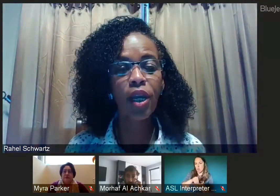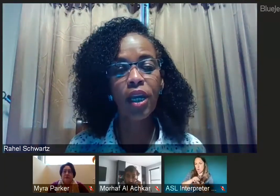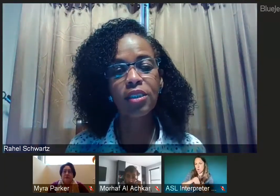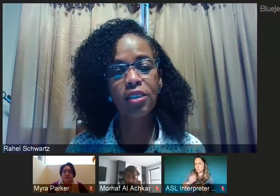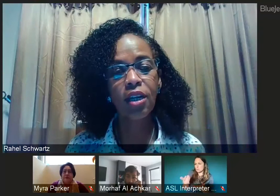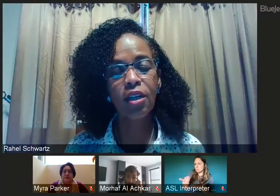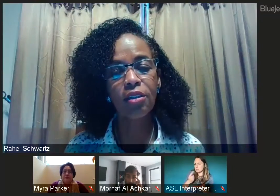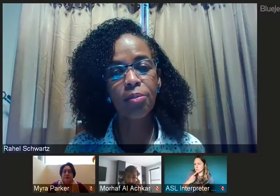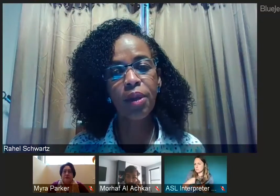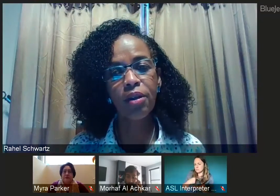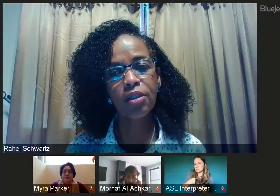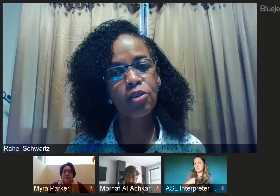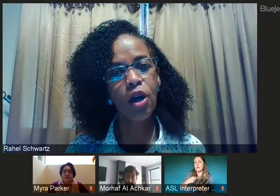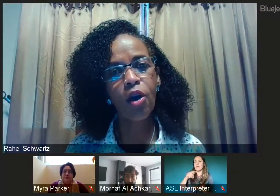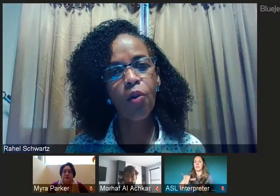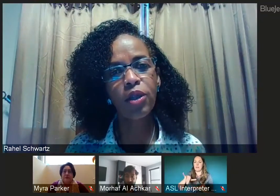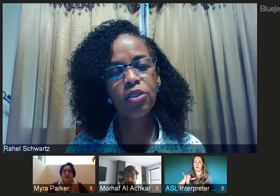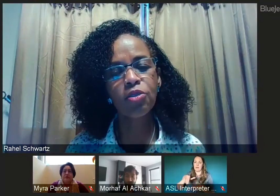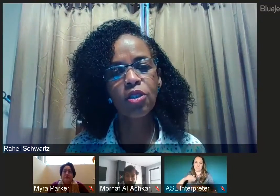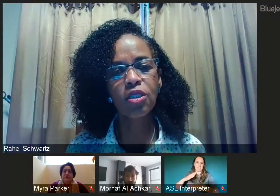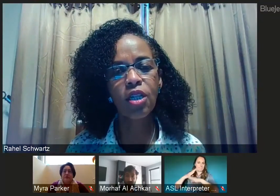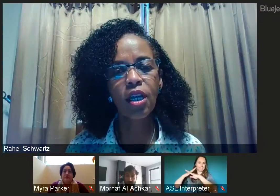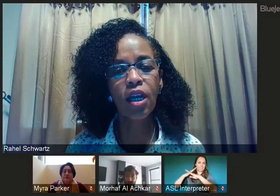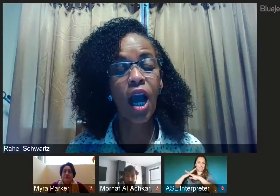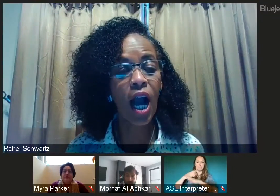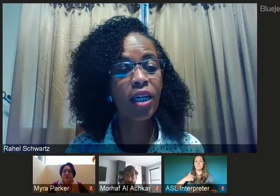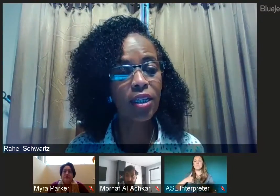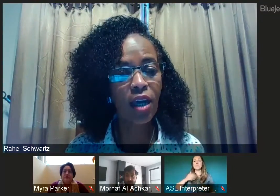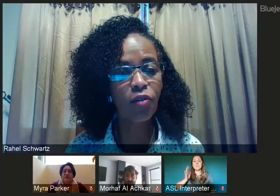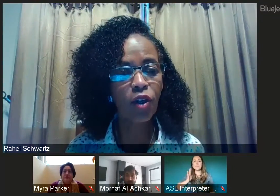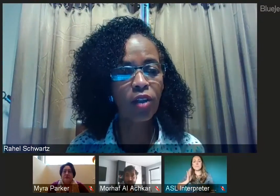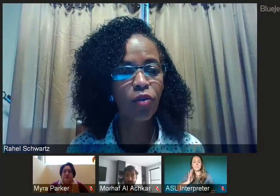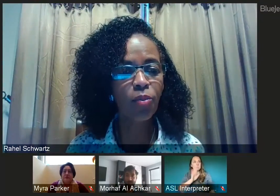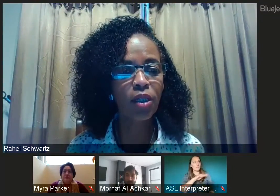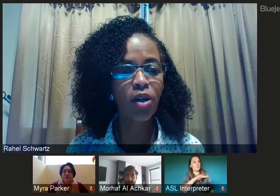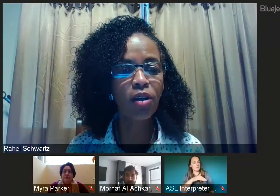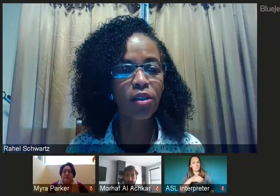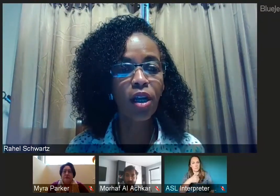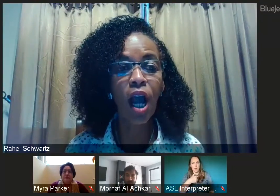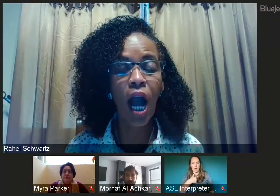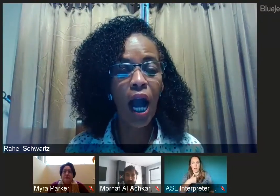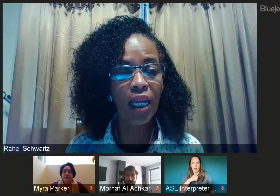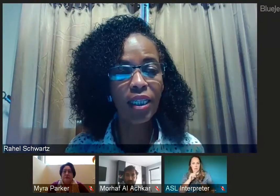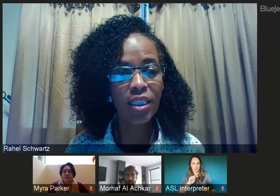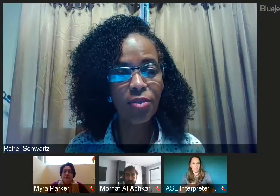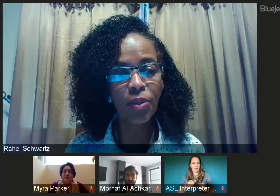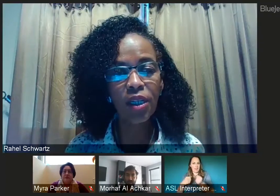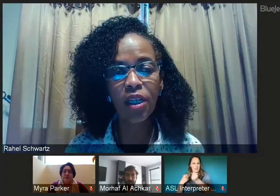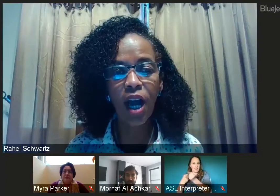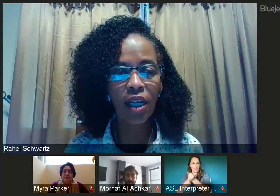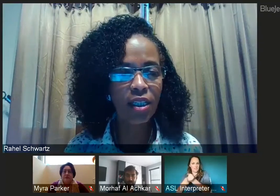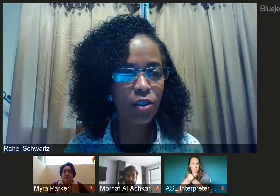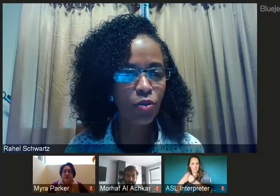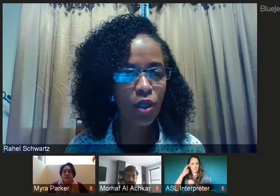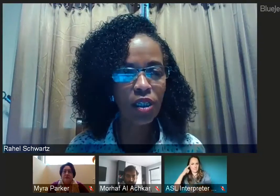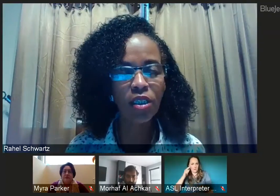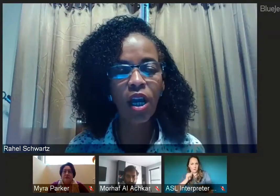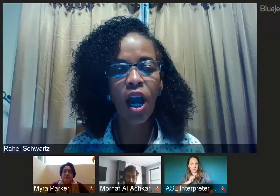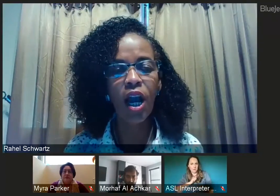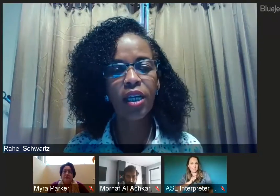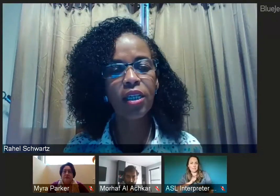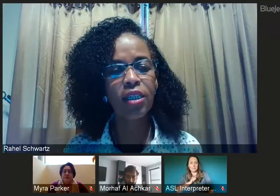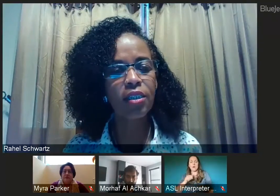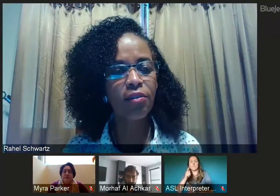that creates another barrier. So I always used to say, I can advocate for my daughter. I can speak. I can